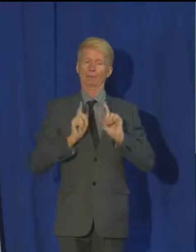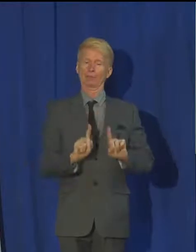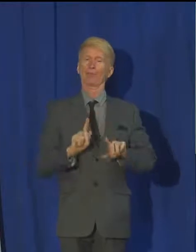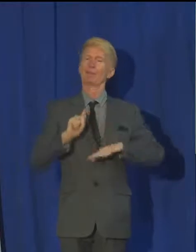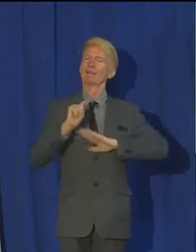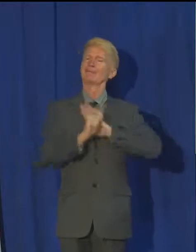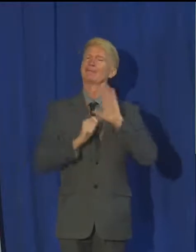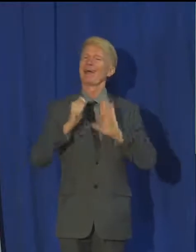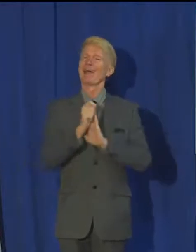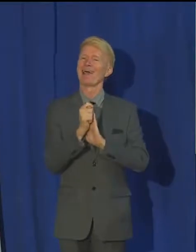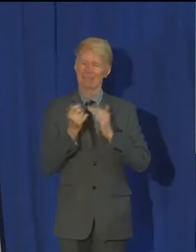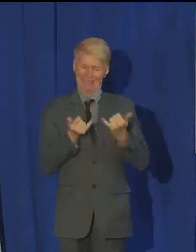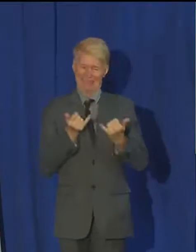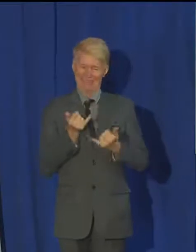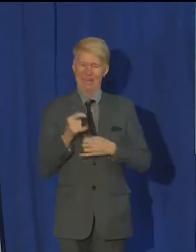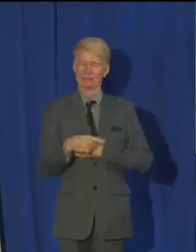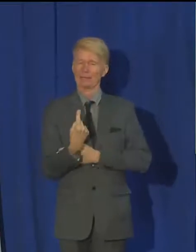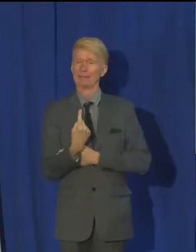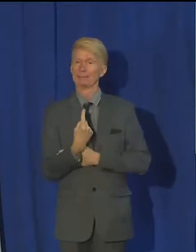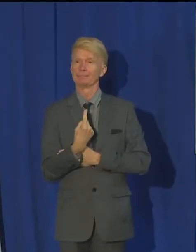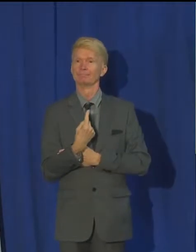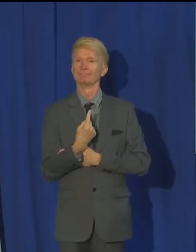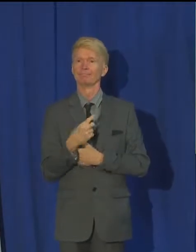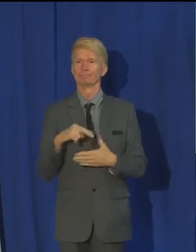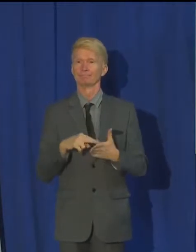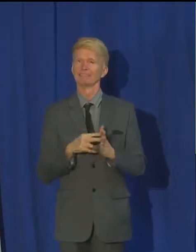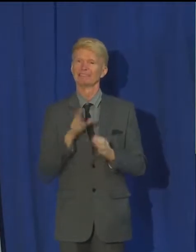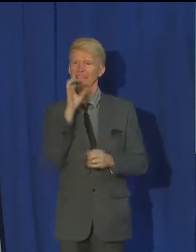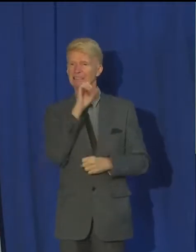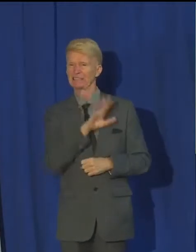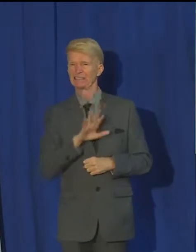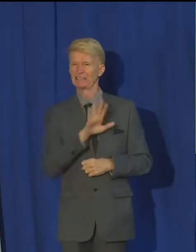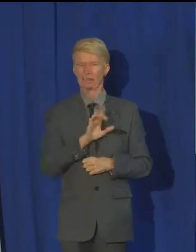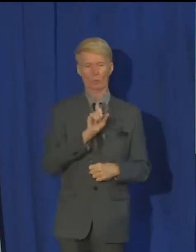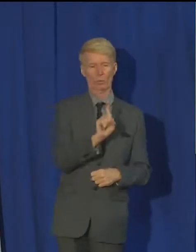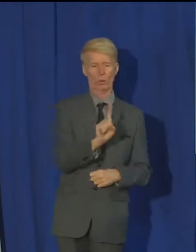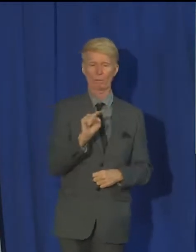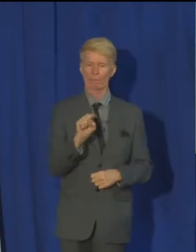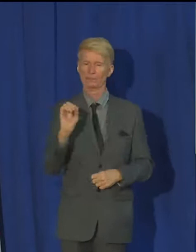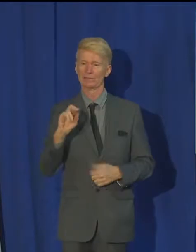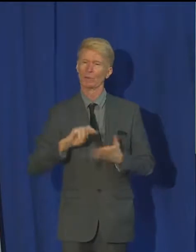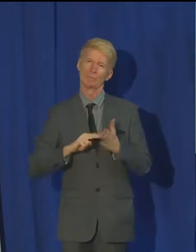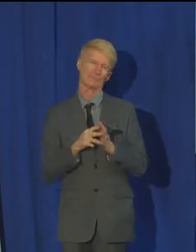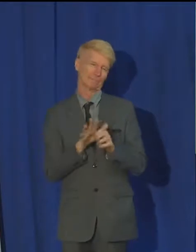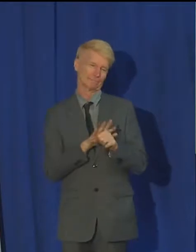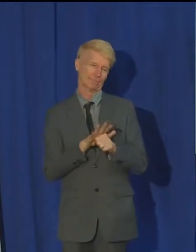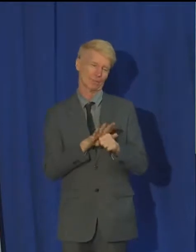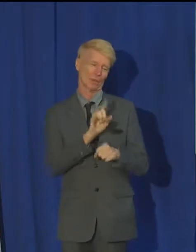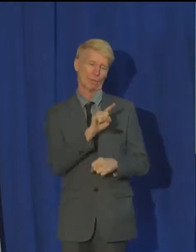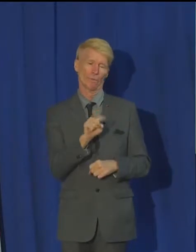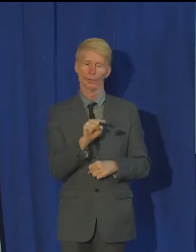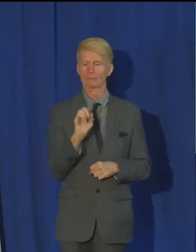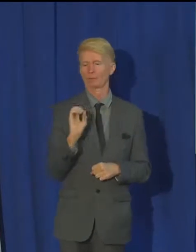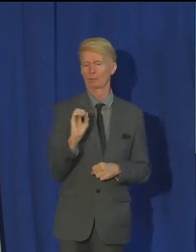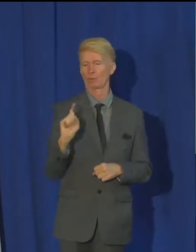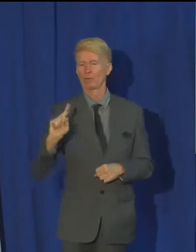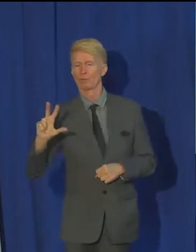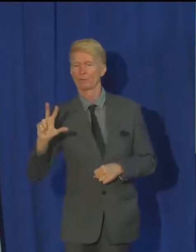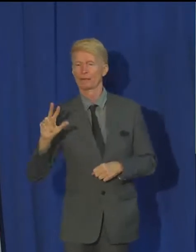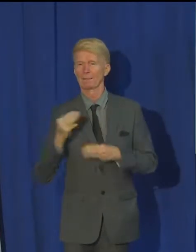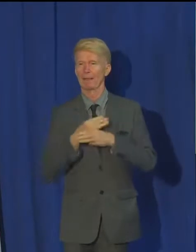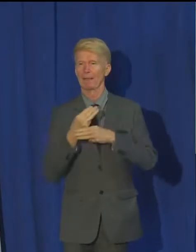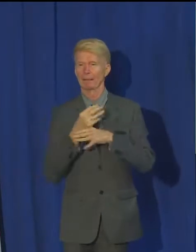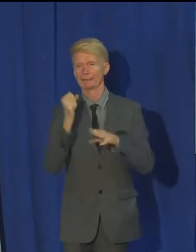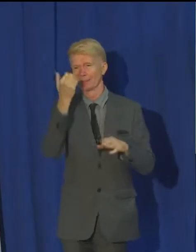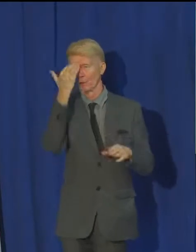time, is estimated at 1.0, specifically 1.013. And I know this